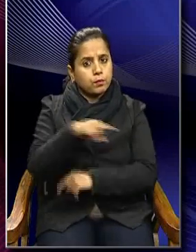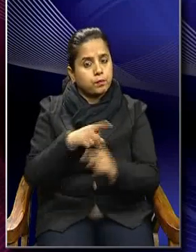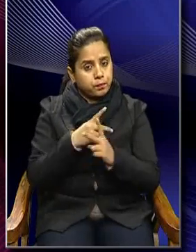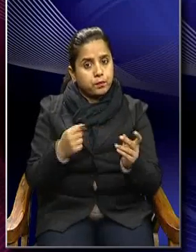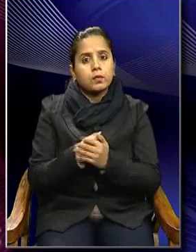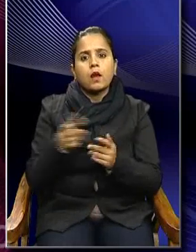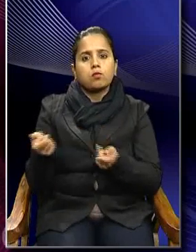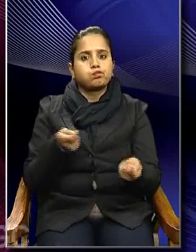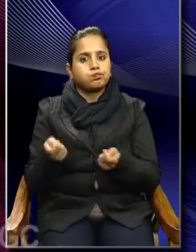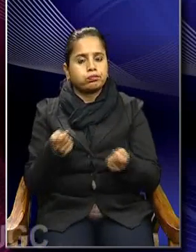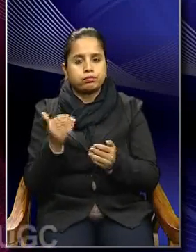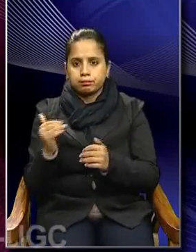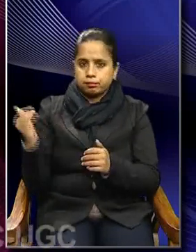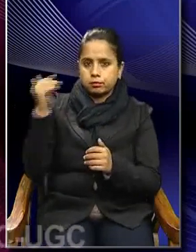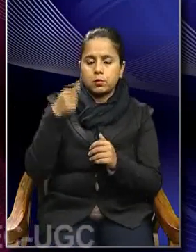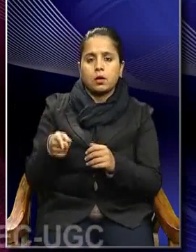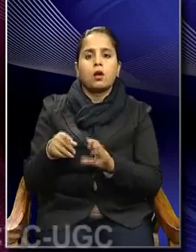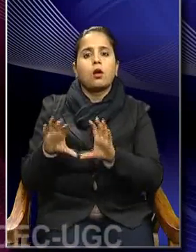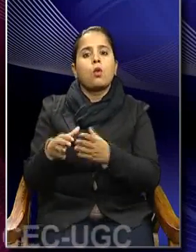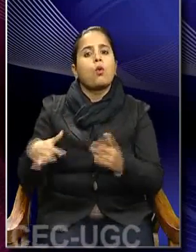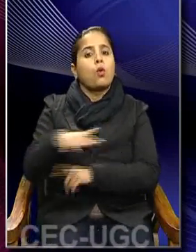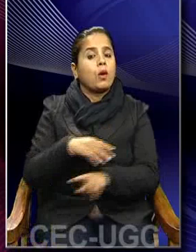as dominant partner also